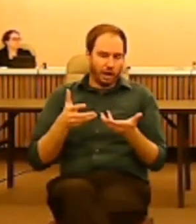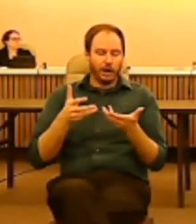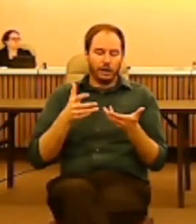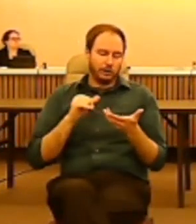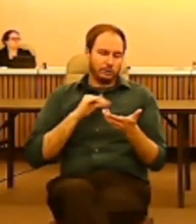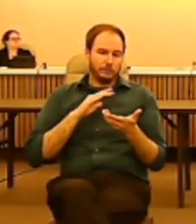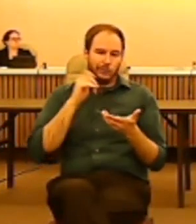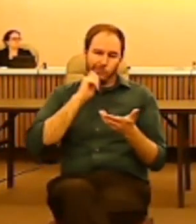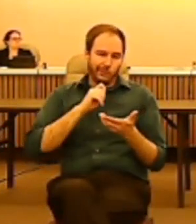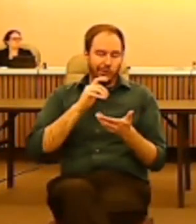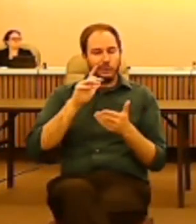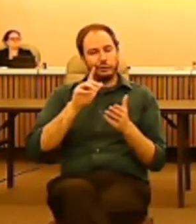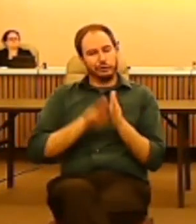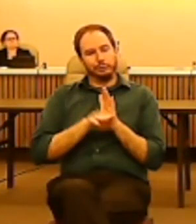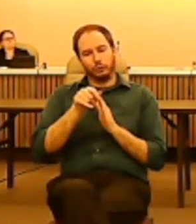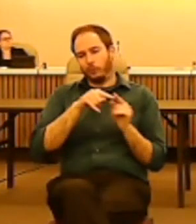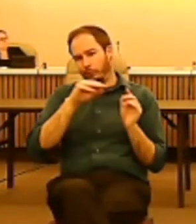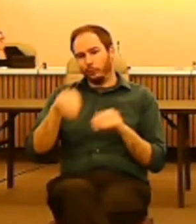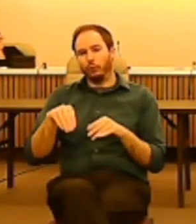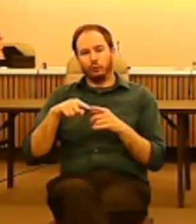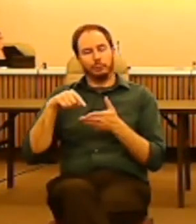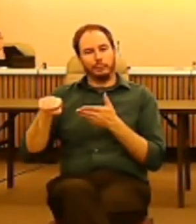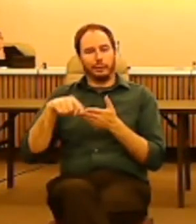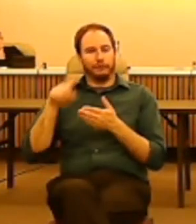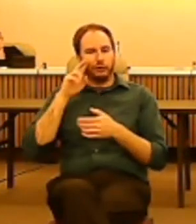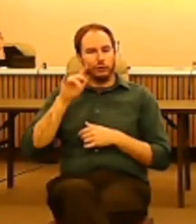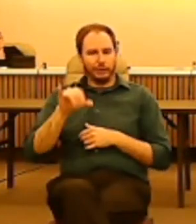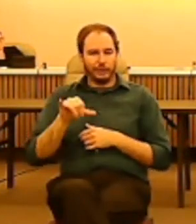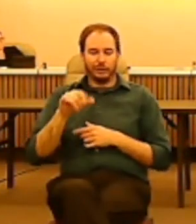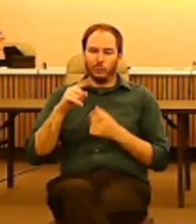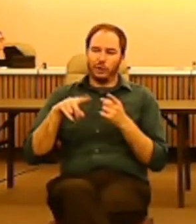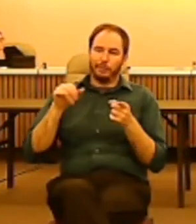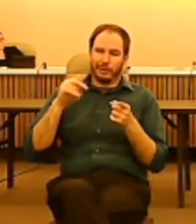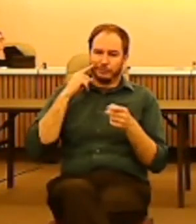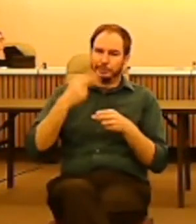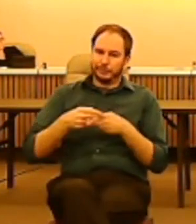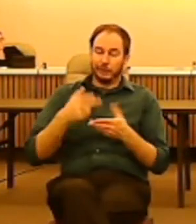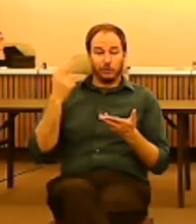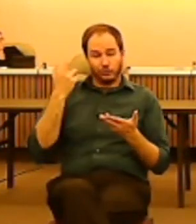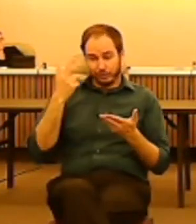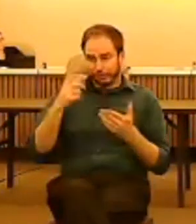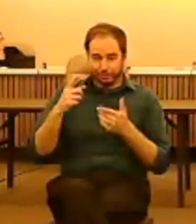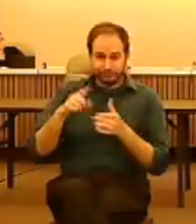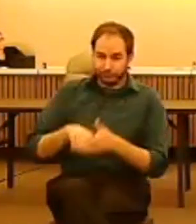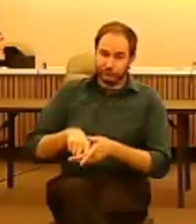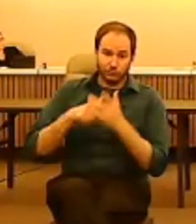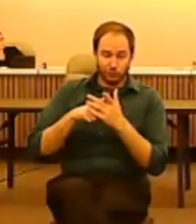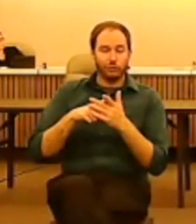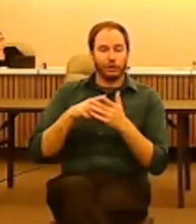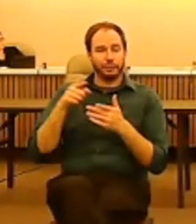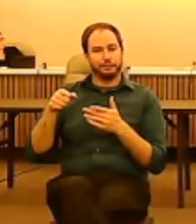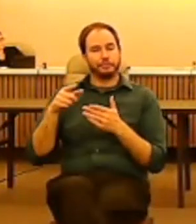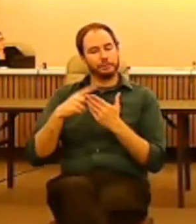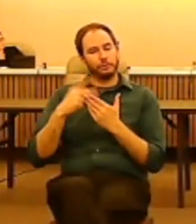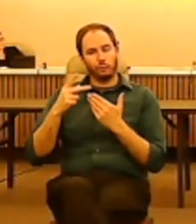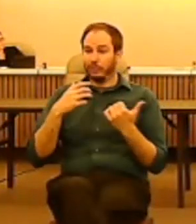be lower costs when you move in here. And that goes back to Pat's comment about why when they started to do that, all